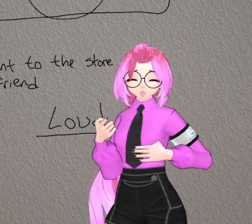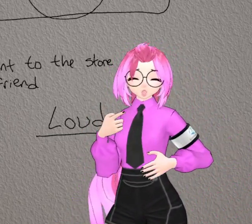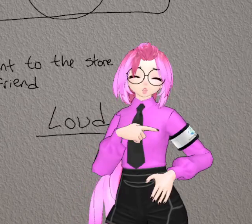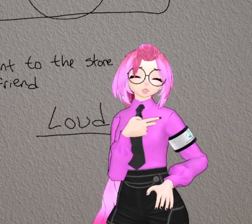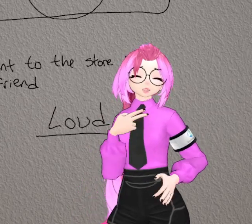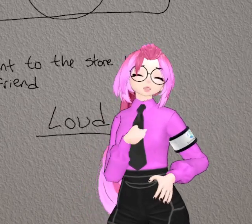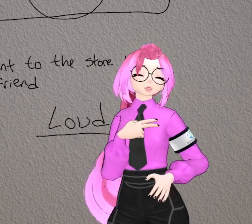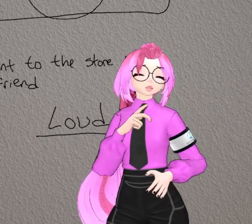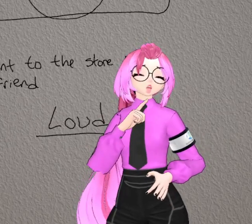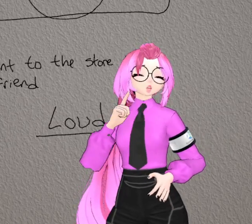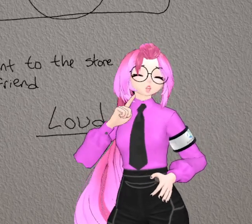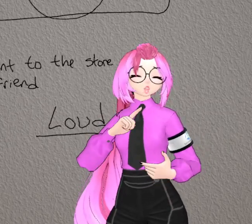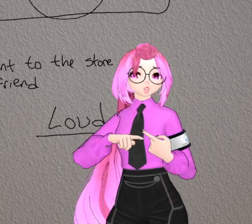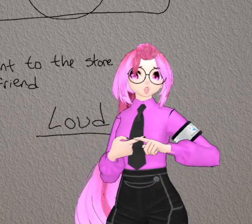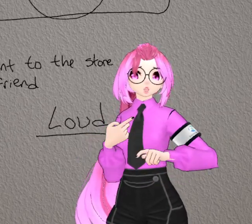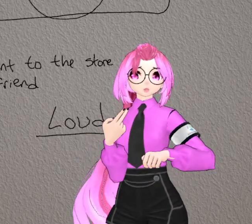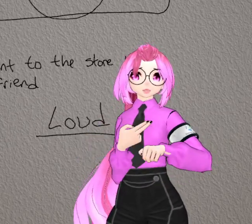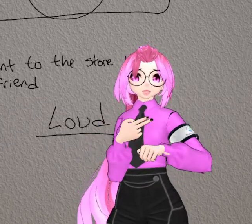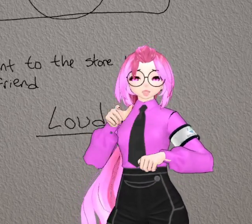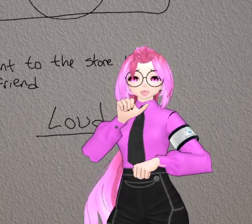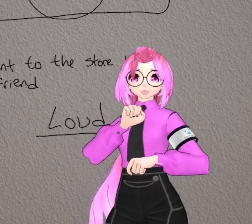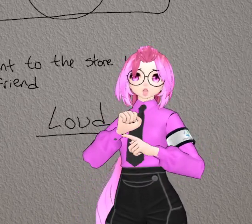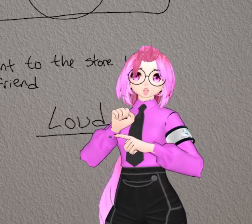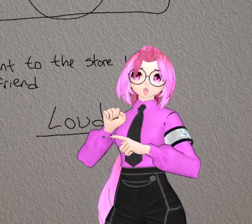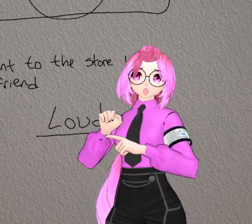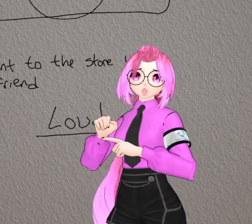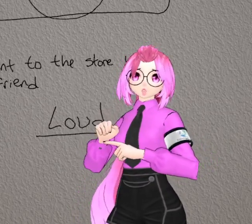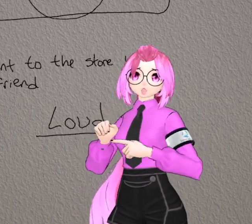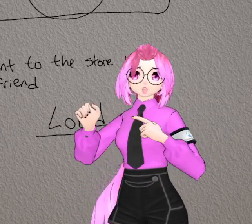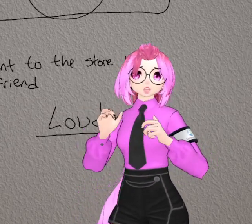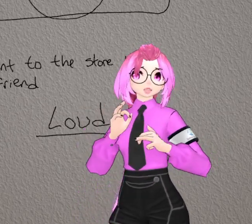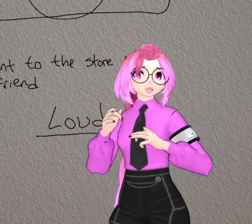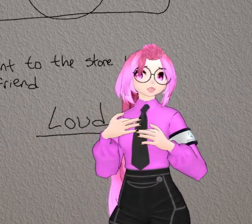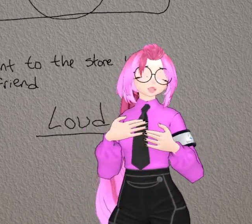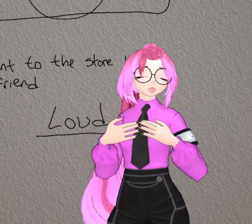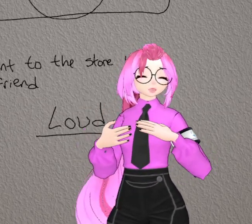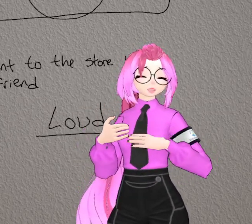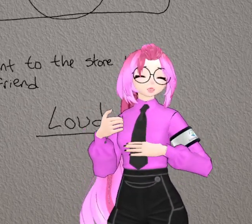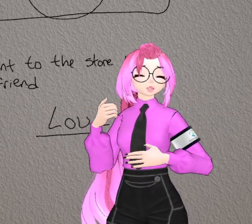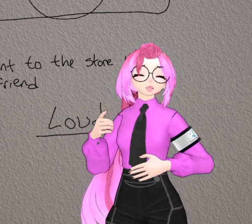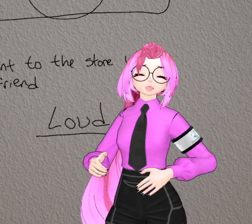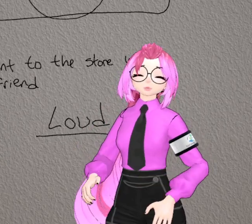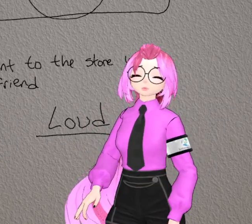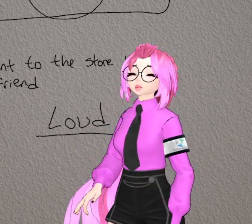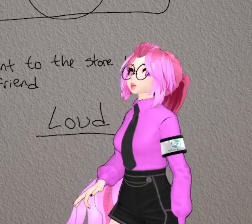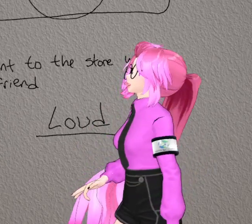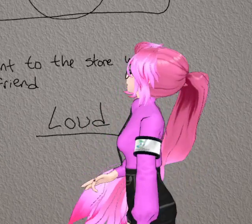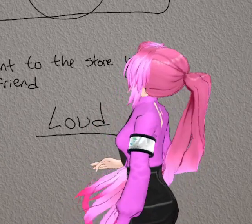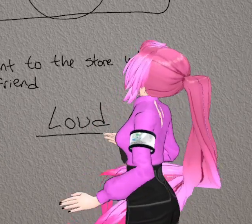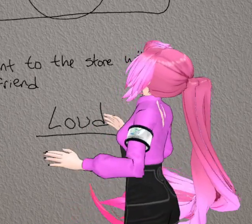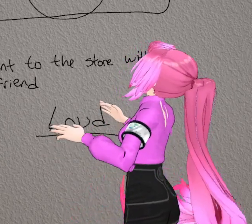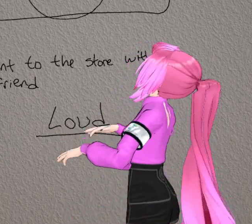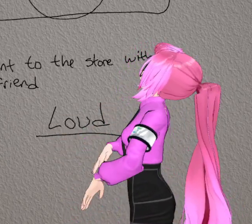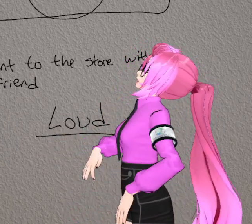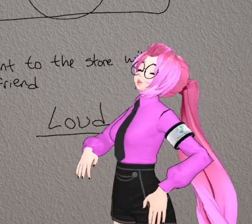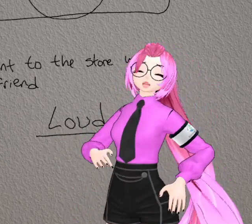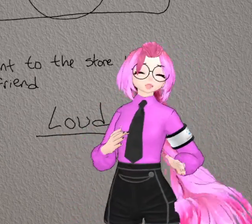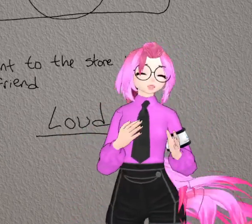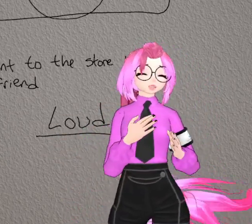you personally, or maybe you have a deaf friend who uses signed exact English and you can communicate easier with them. I don't know, it's just, I like to talk